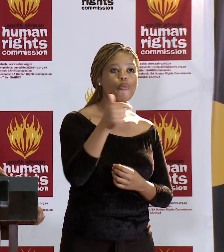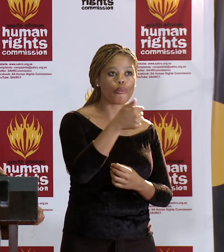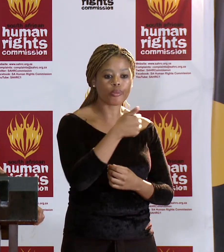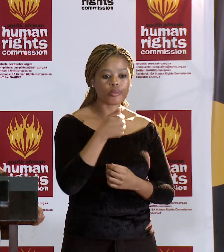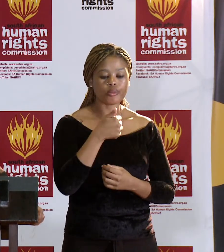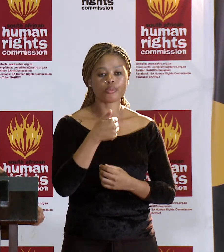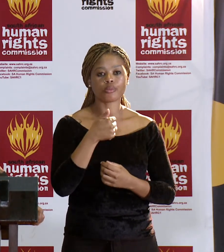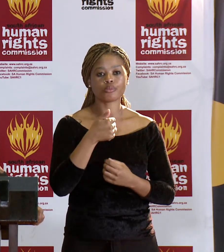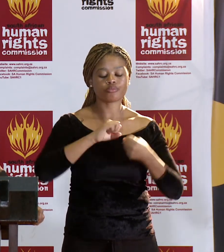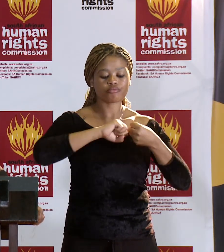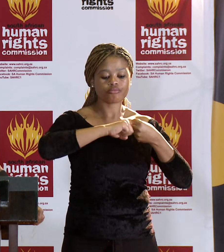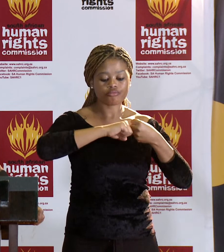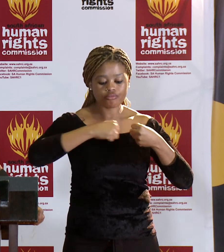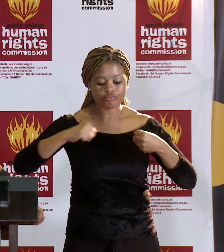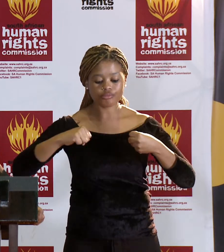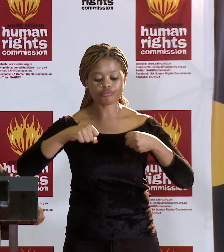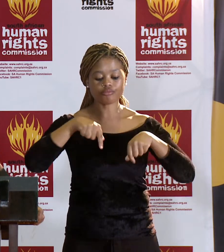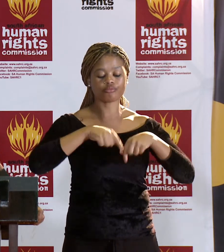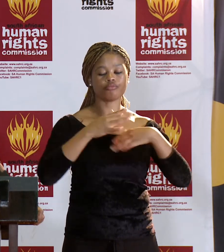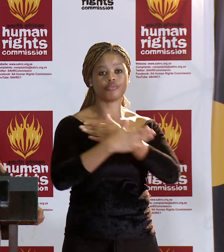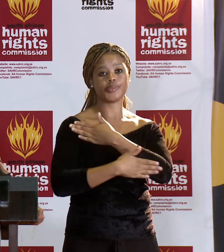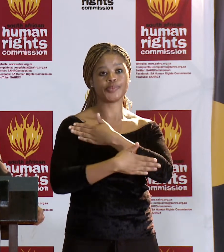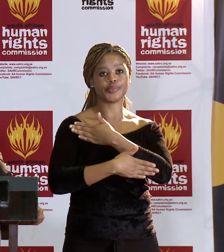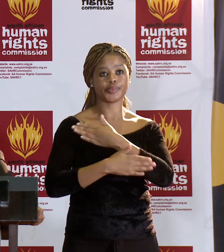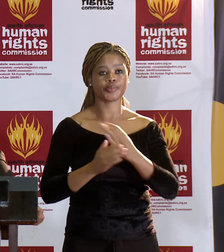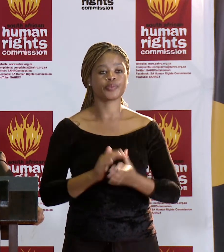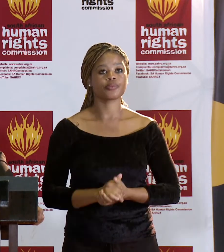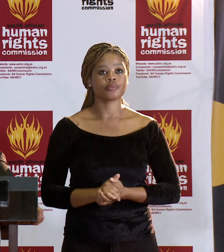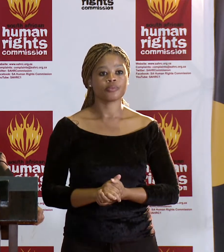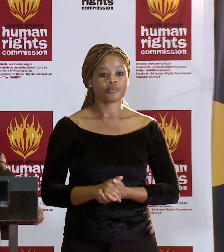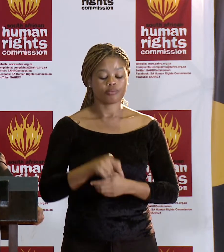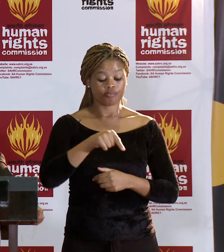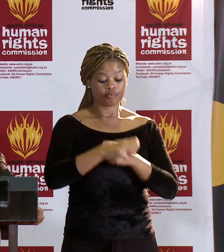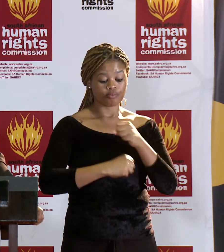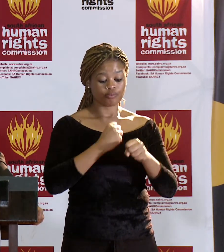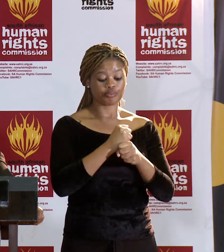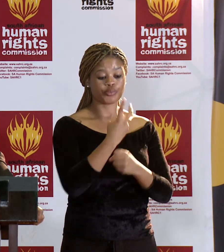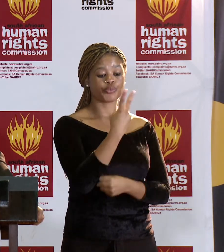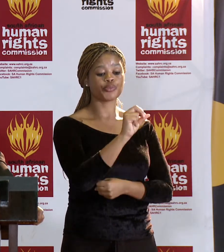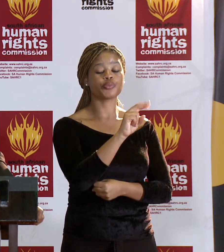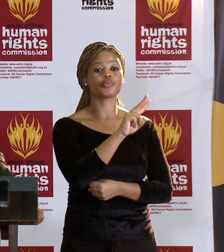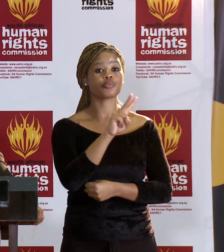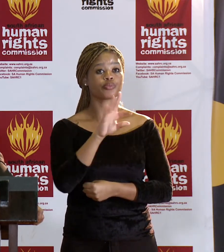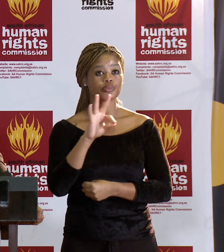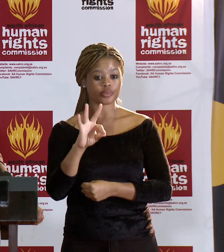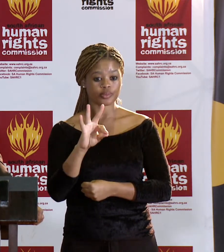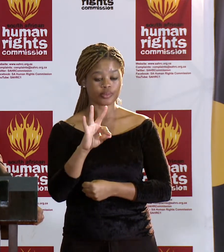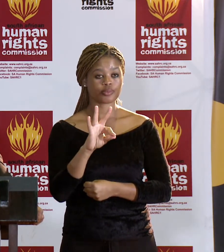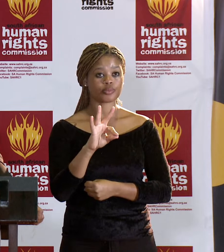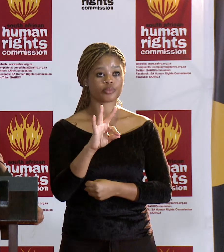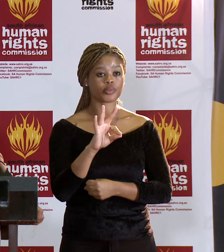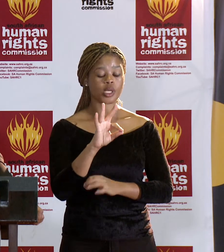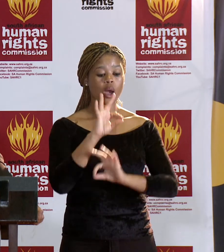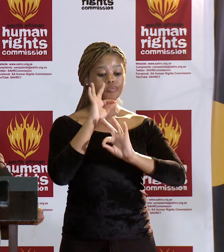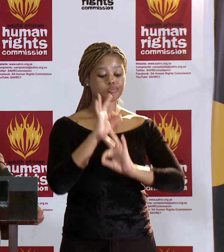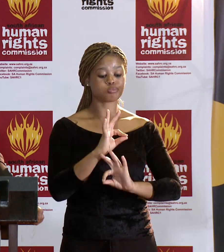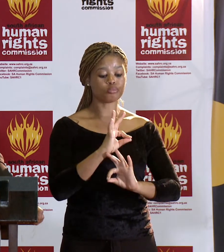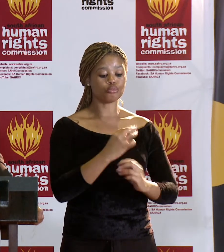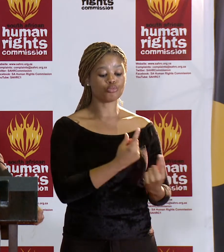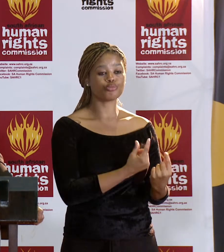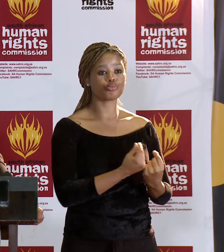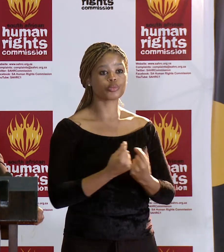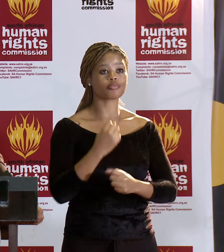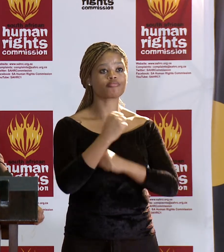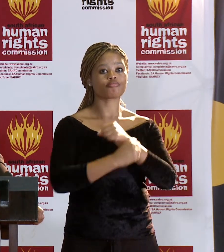all stakeholders in the country. This year, 2023, has appropriately been dubbed the